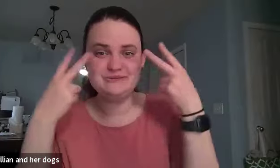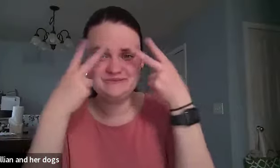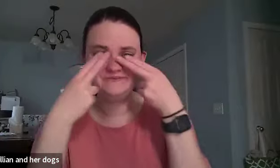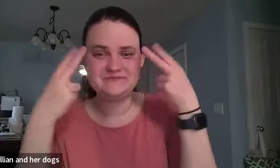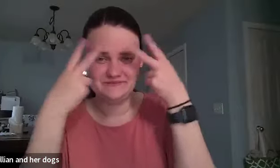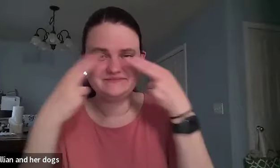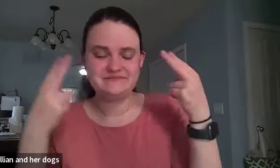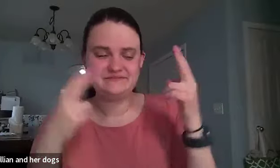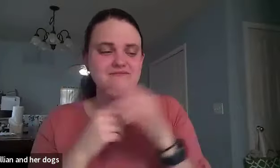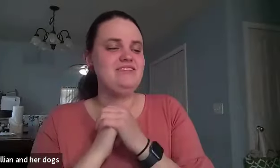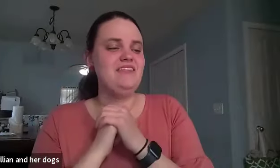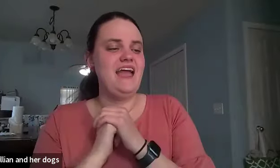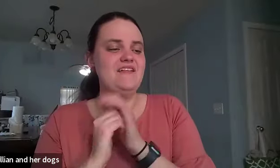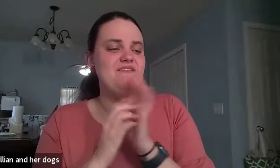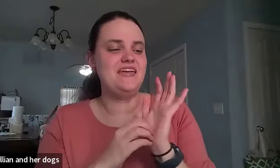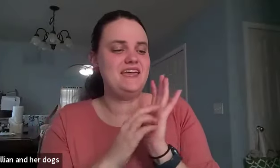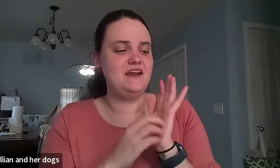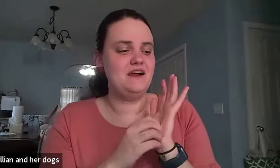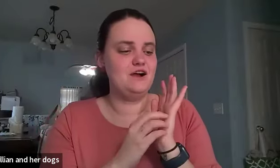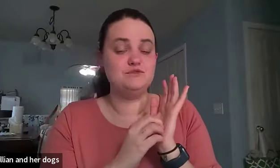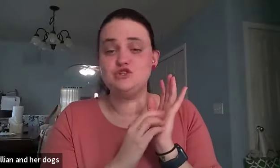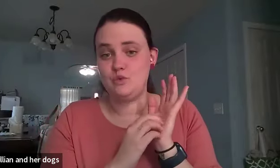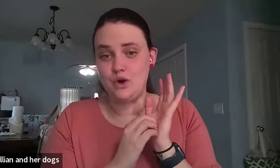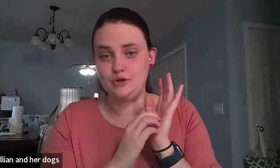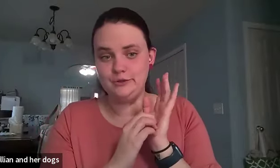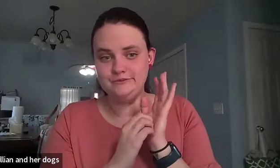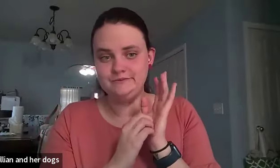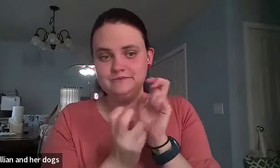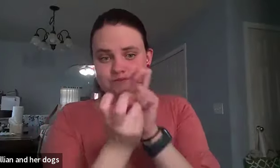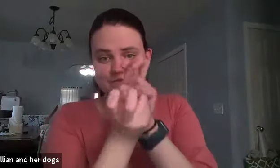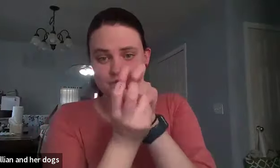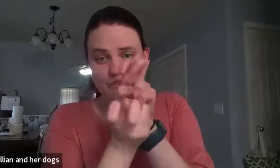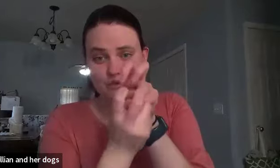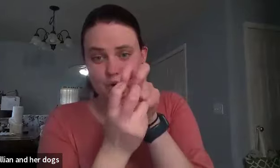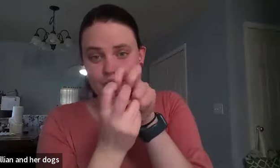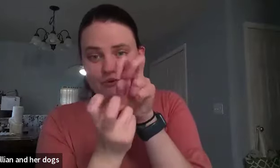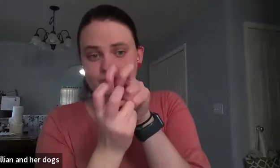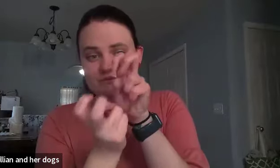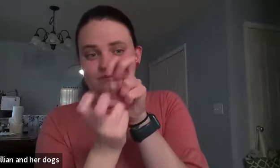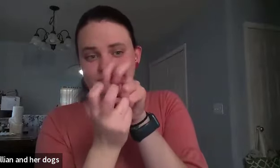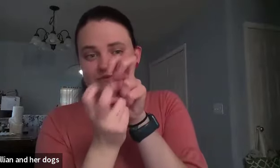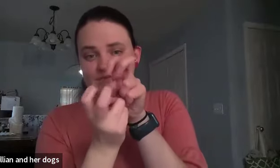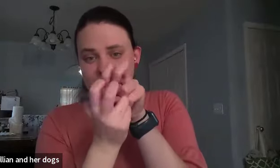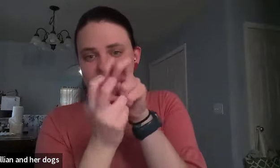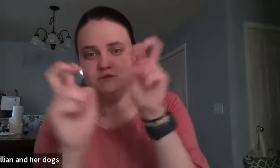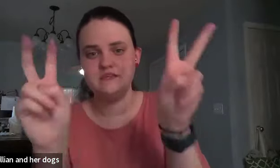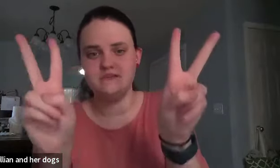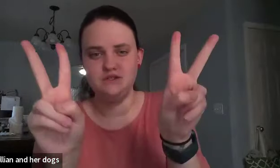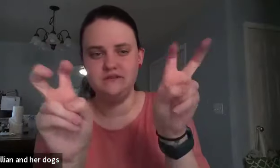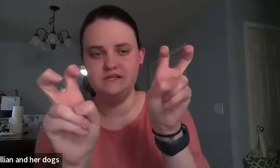Raccoon. And then squirrel. Squirrel. So it's like the two